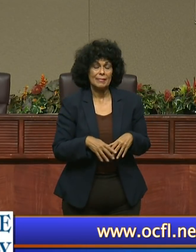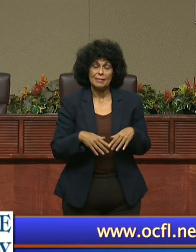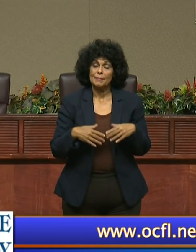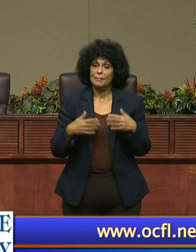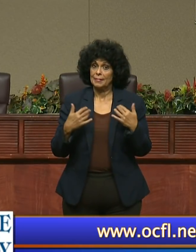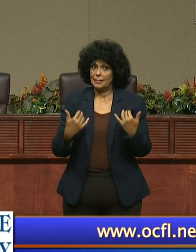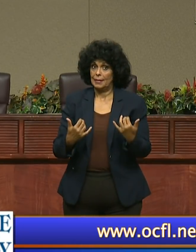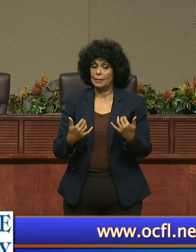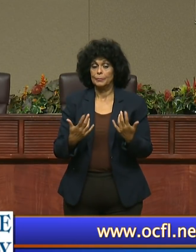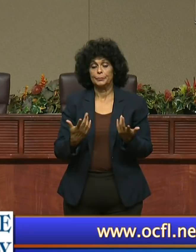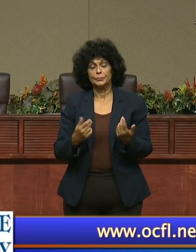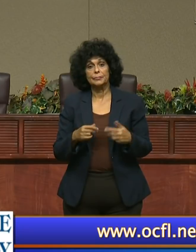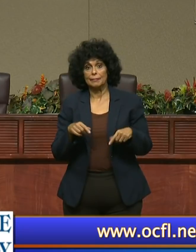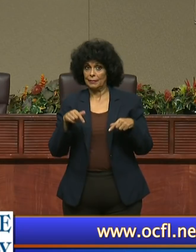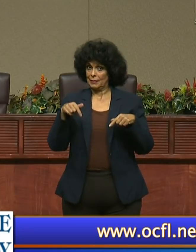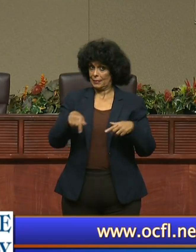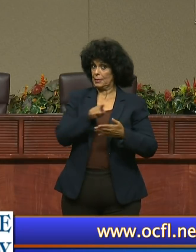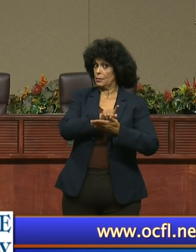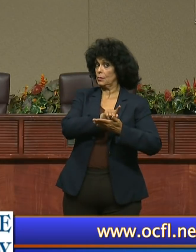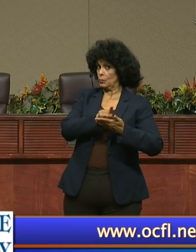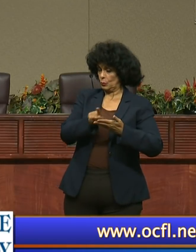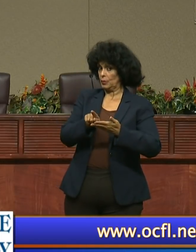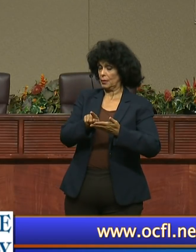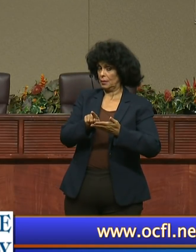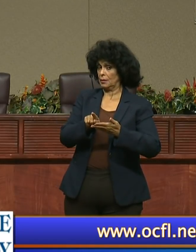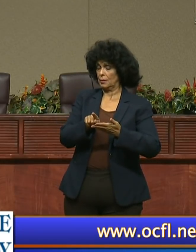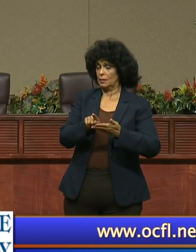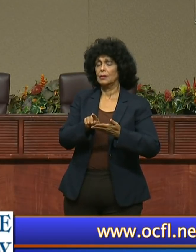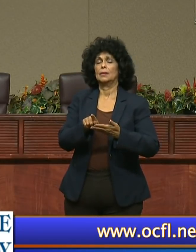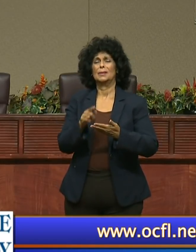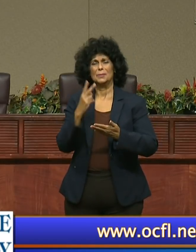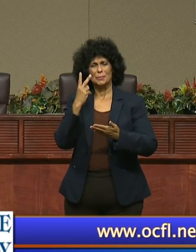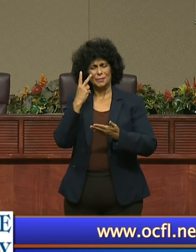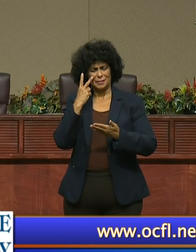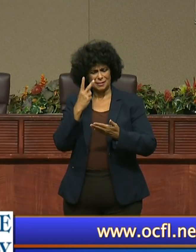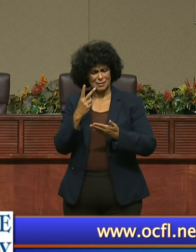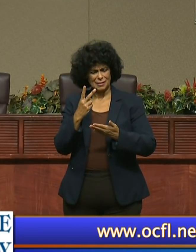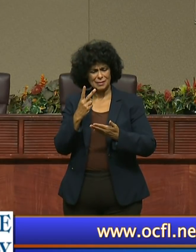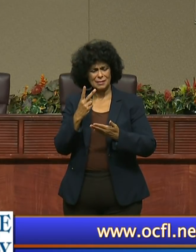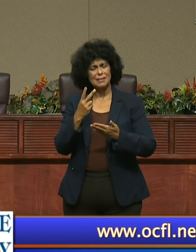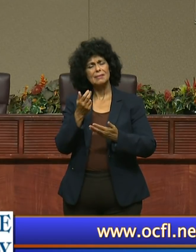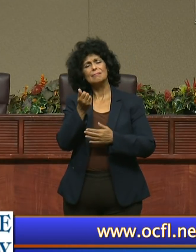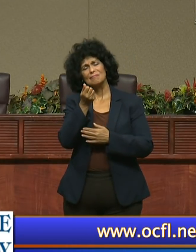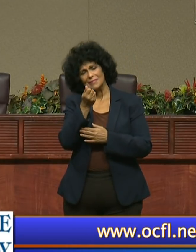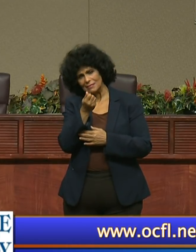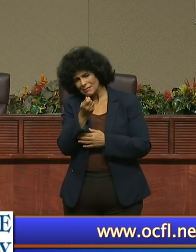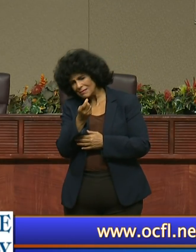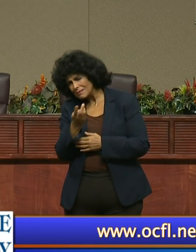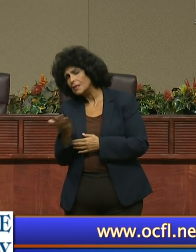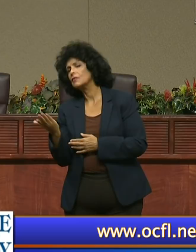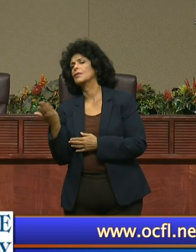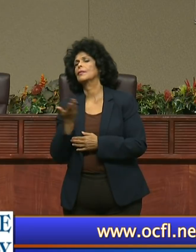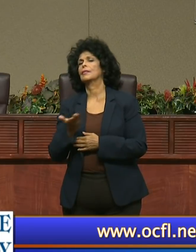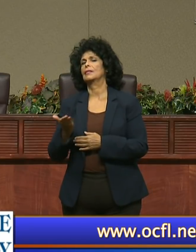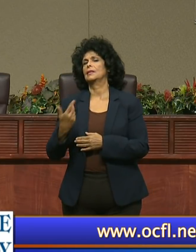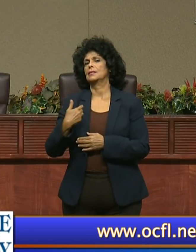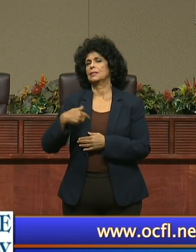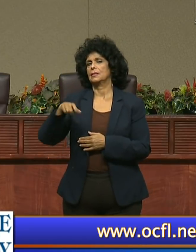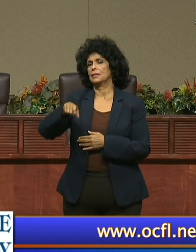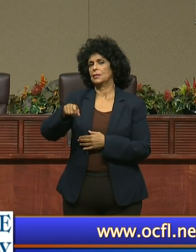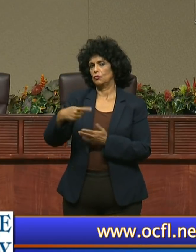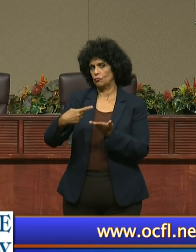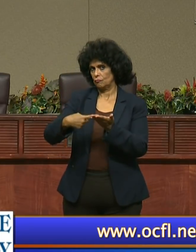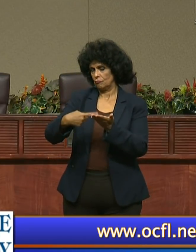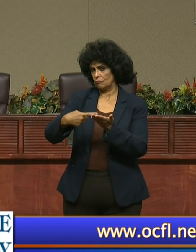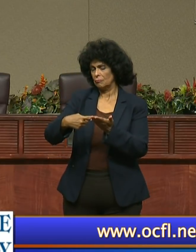this week approaching now, there are a number of things that I want to talk about. Each week that we go forward,